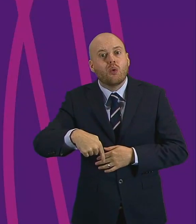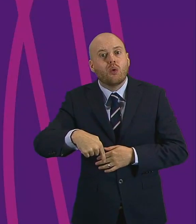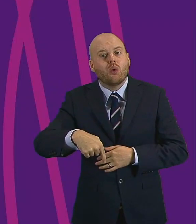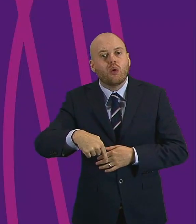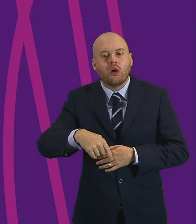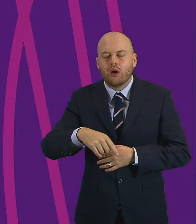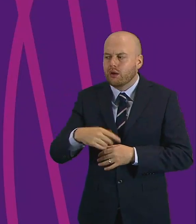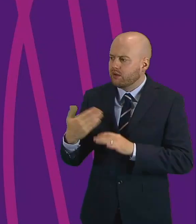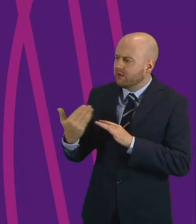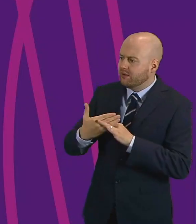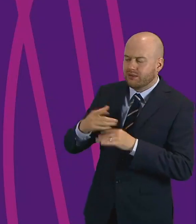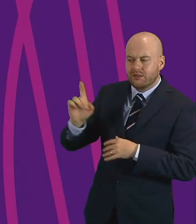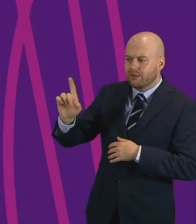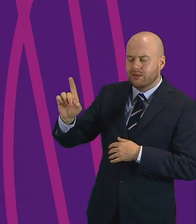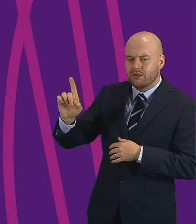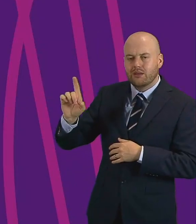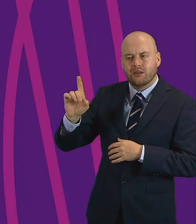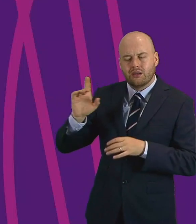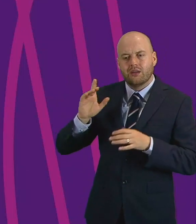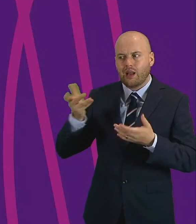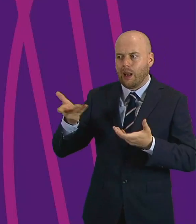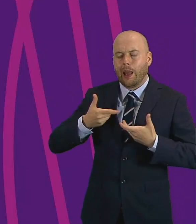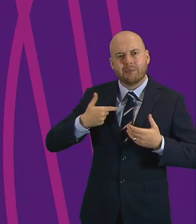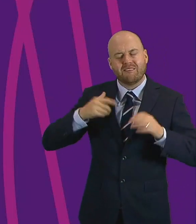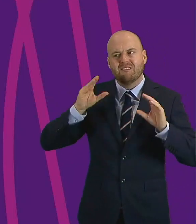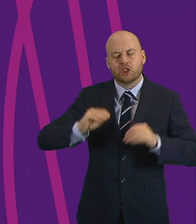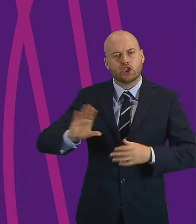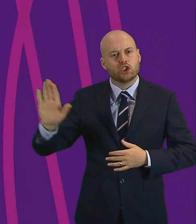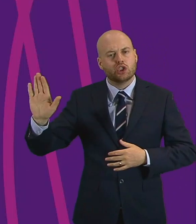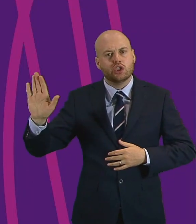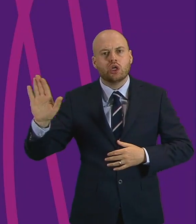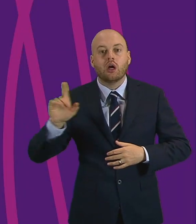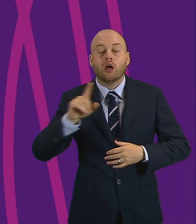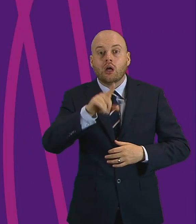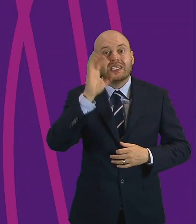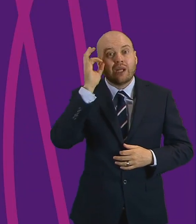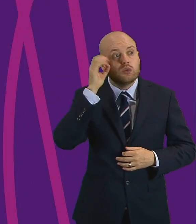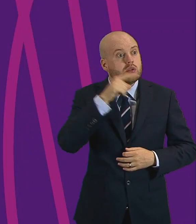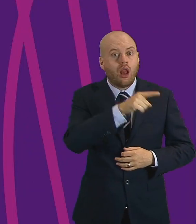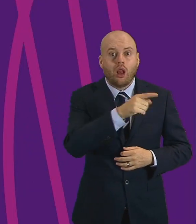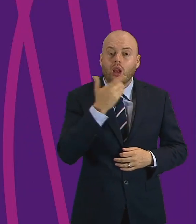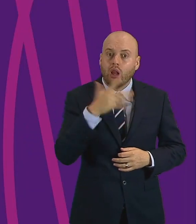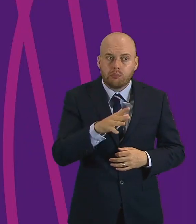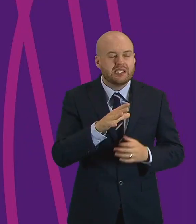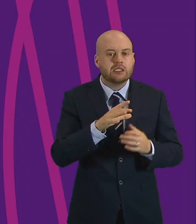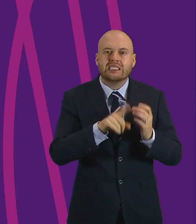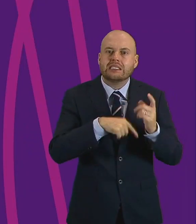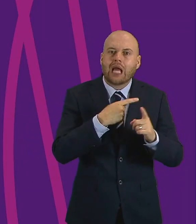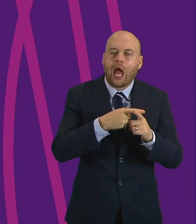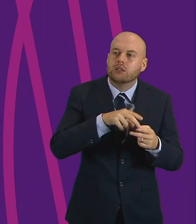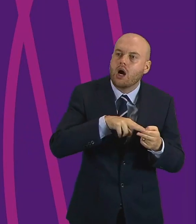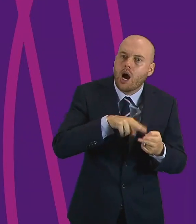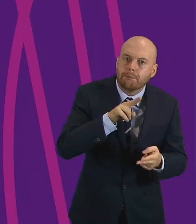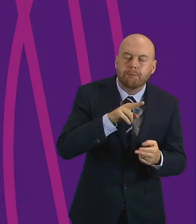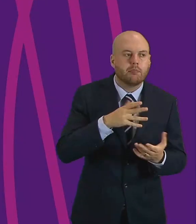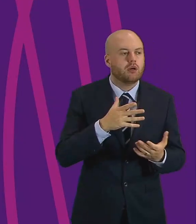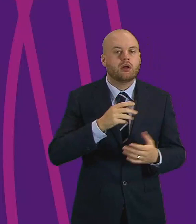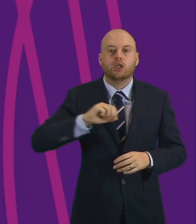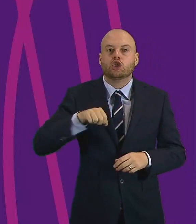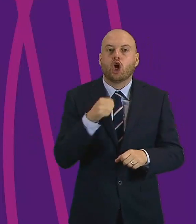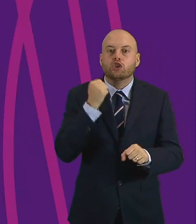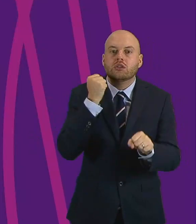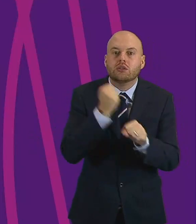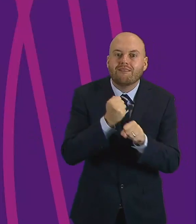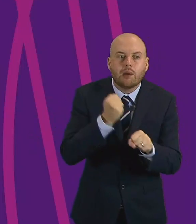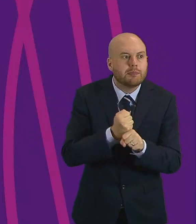let me contribute my contribution. I've already let you in. Councils have already put their council tax up using their powers. Scottish Government could